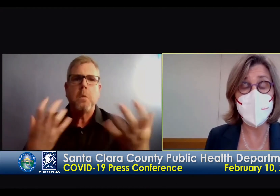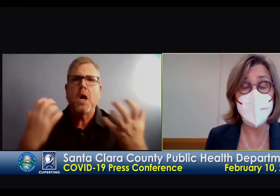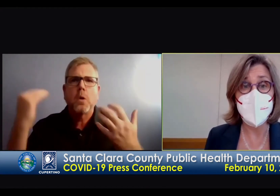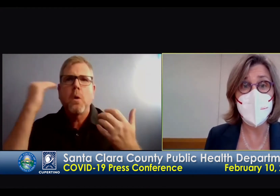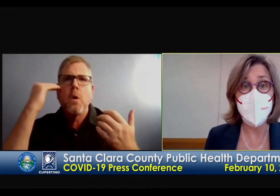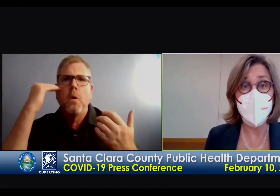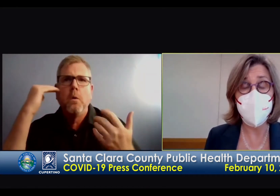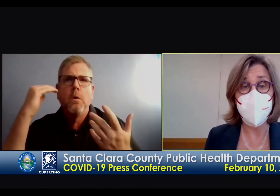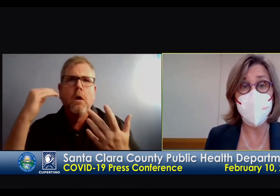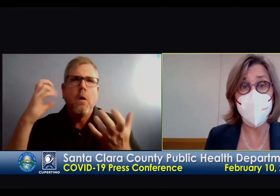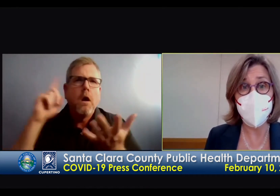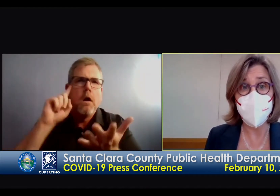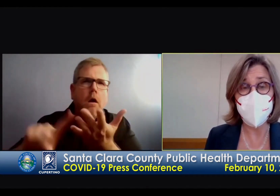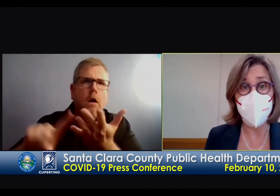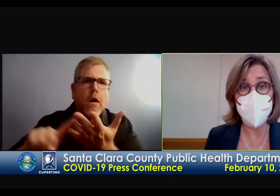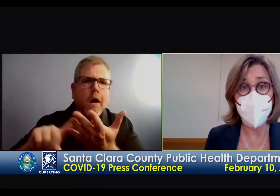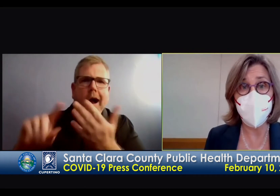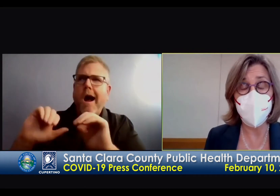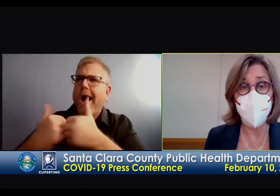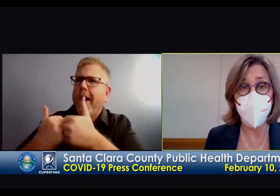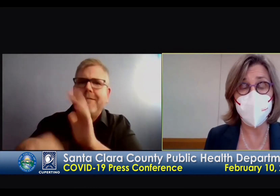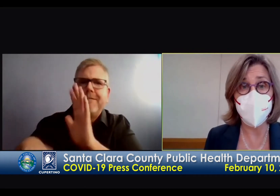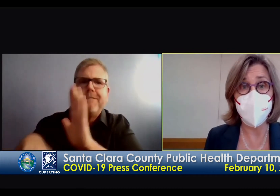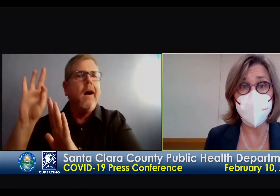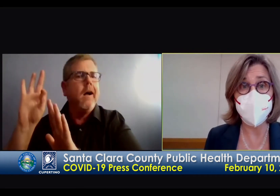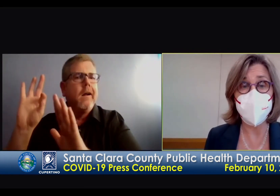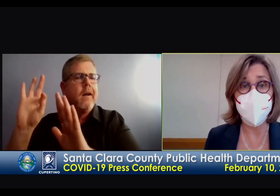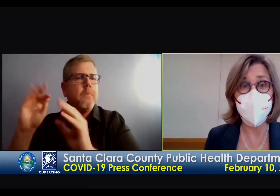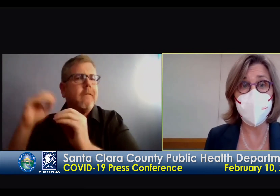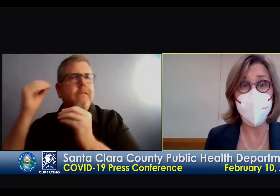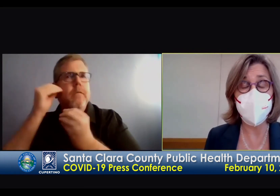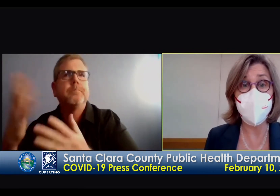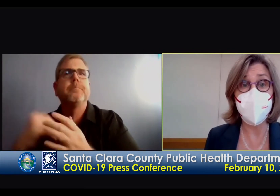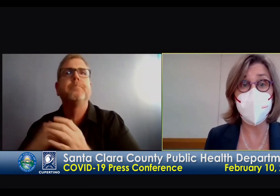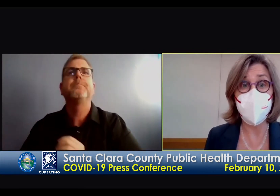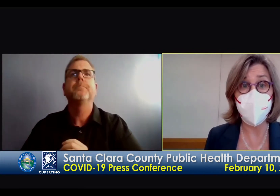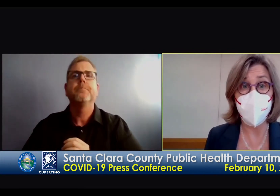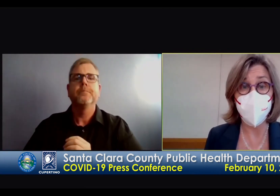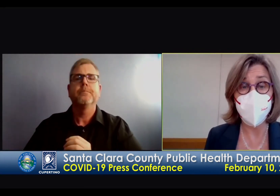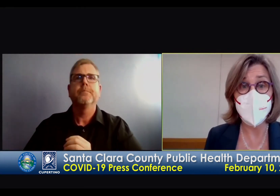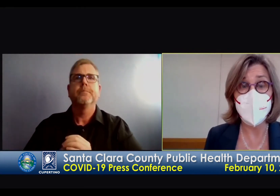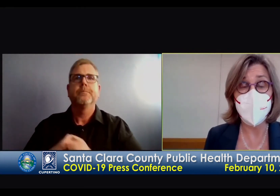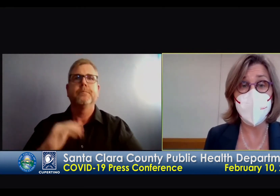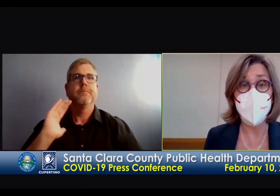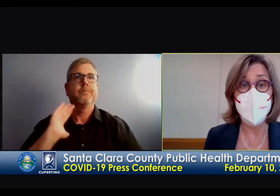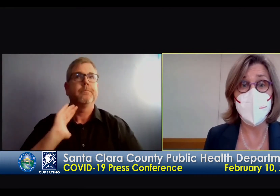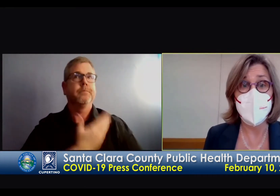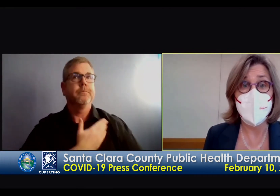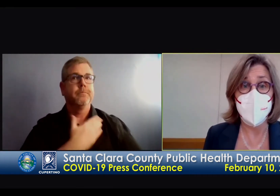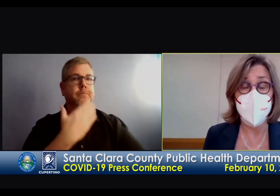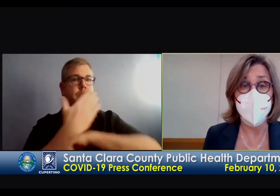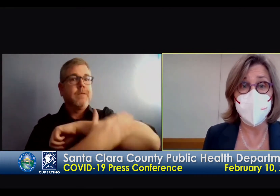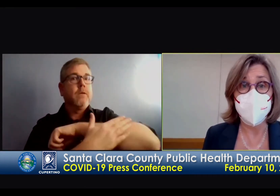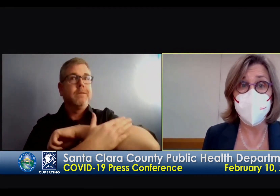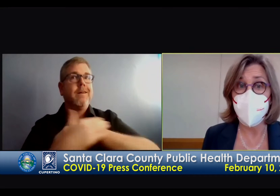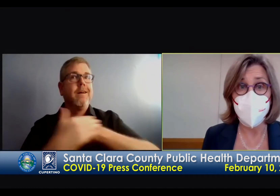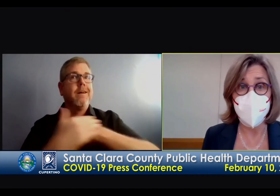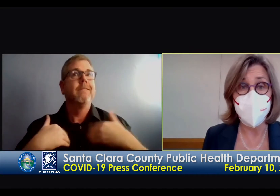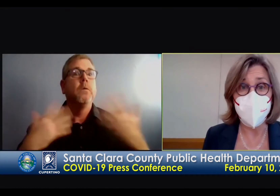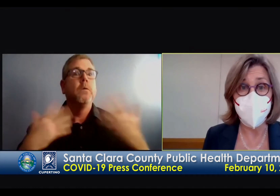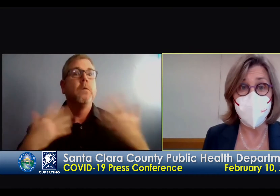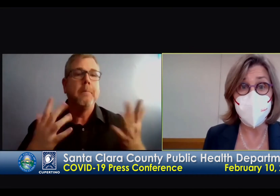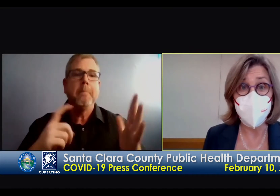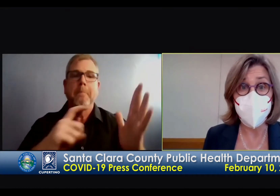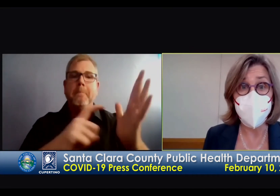county, we have a mandatory travel directive. That means that anyone returning from travel that's greater